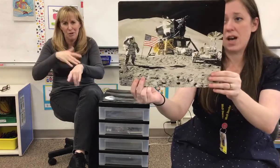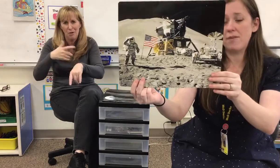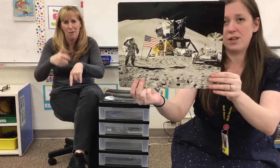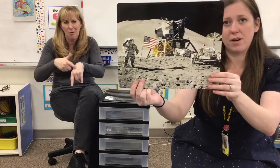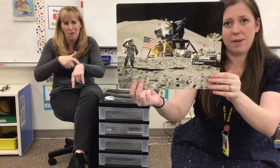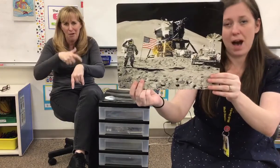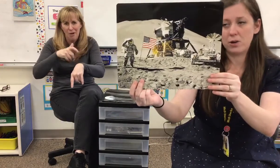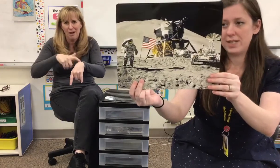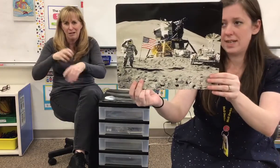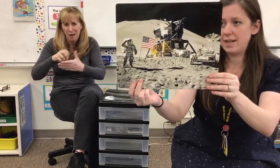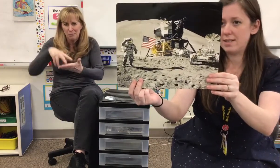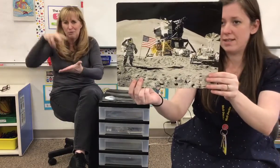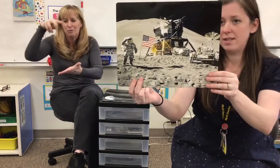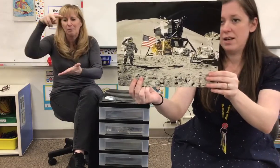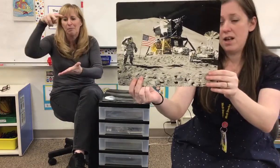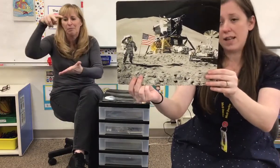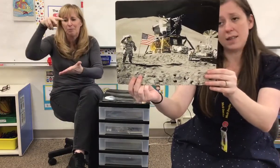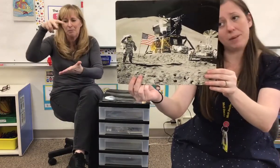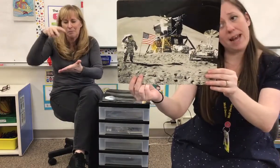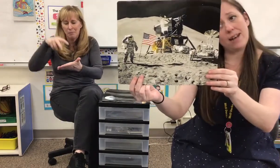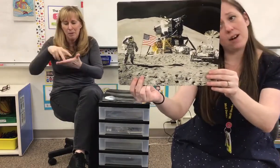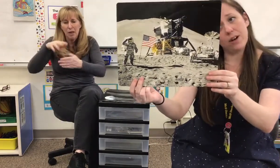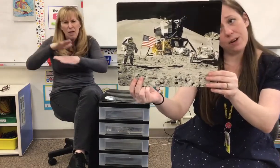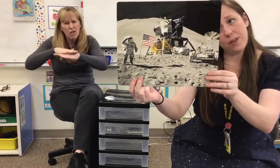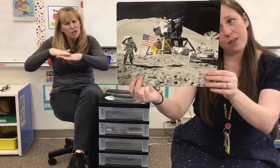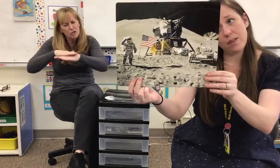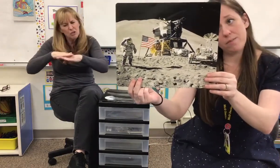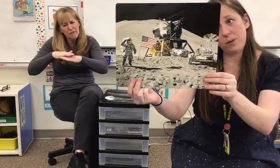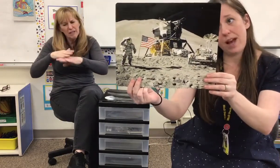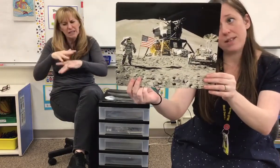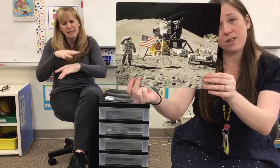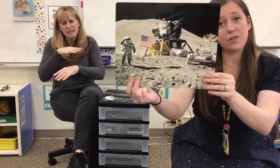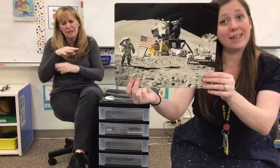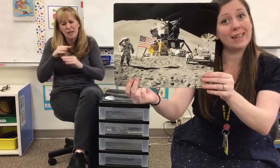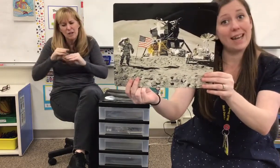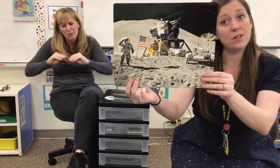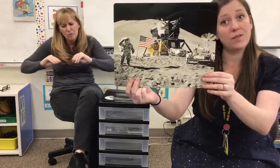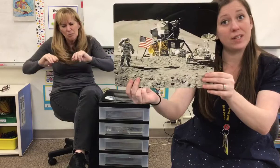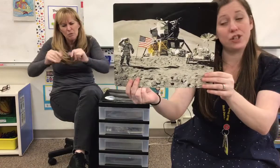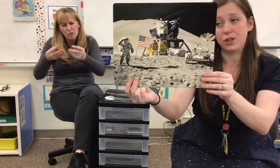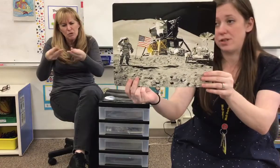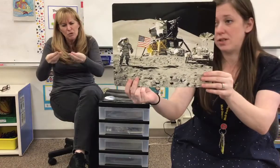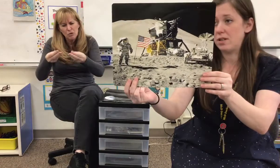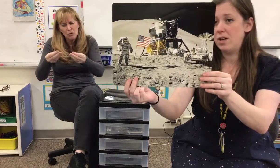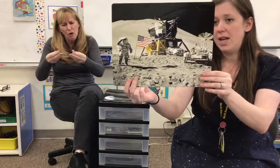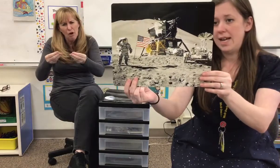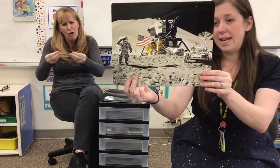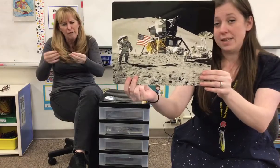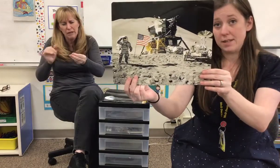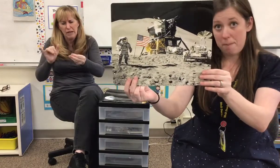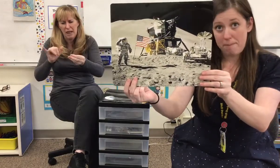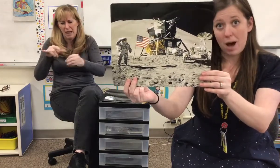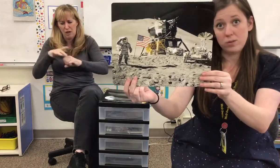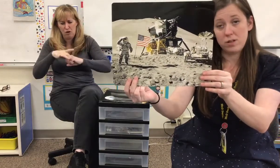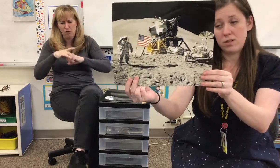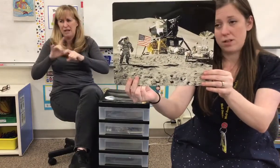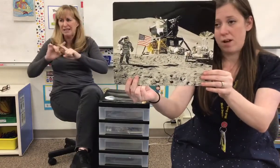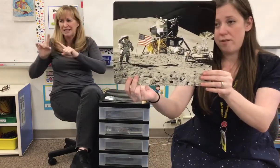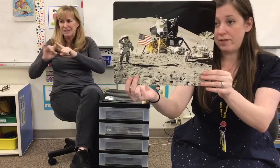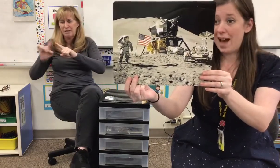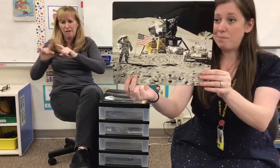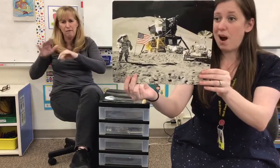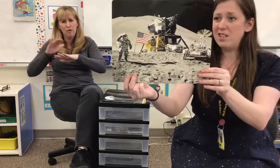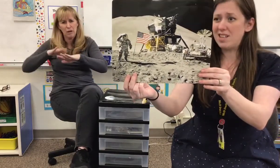moon is covered in a powdery dust. Like the planet Earth, the moon has different land features. It has